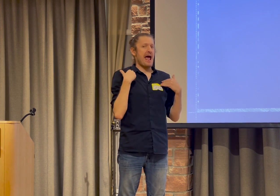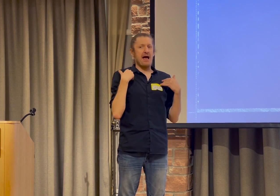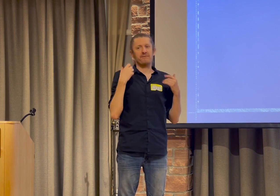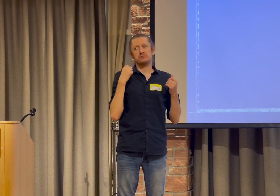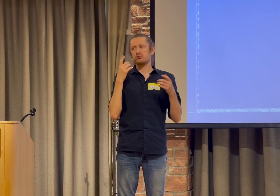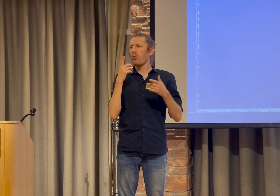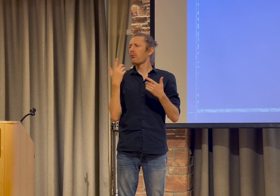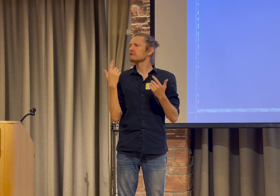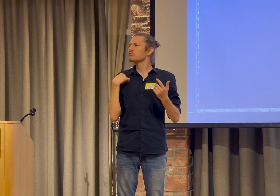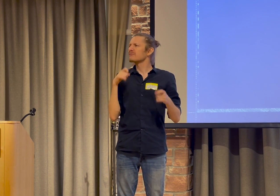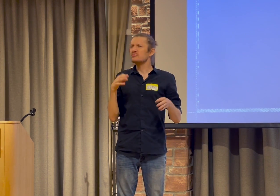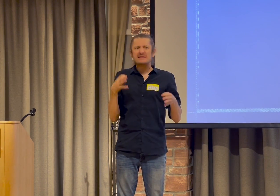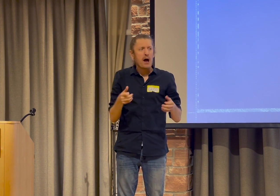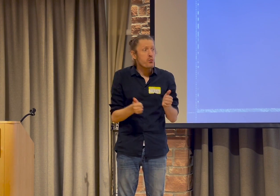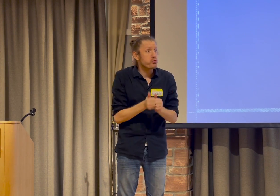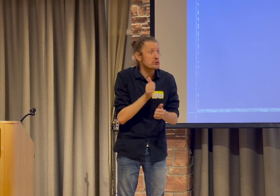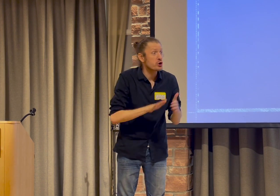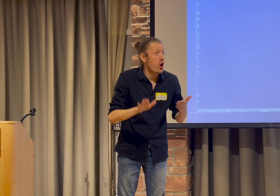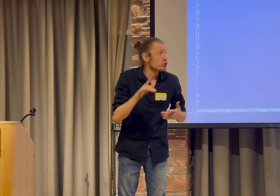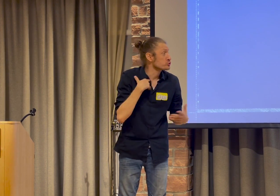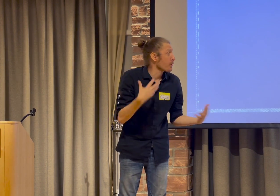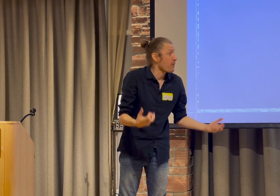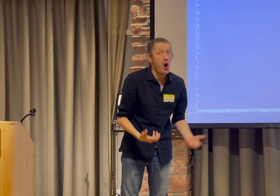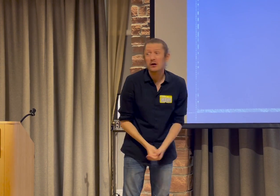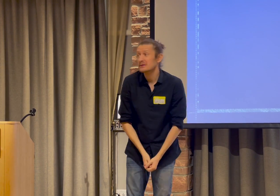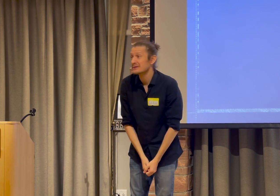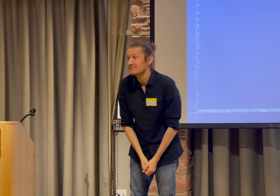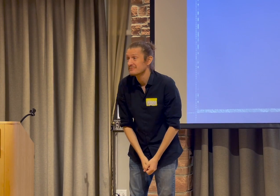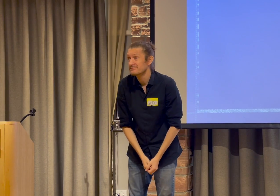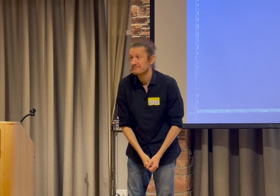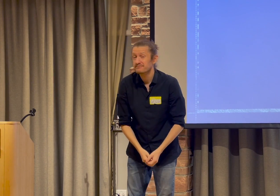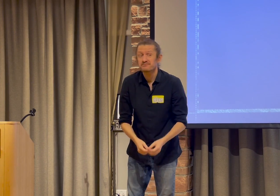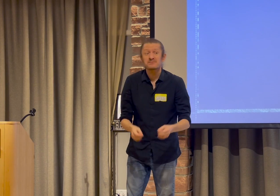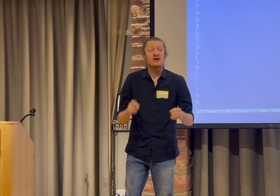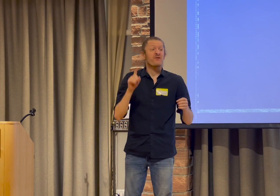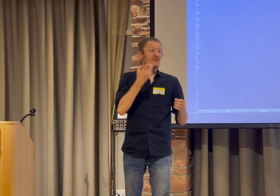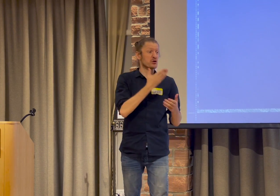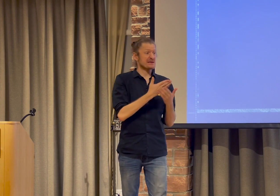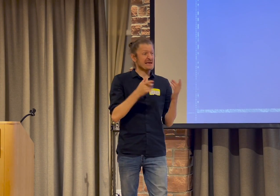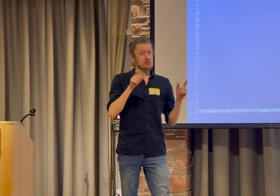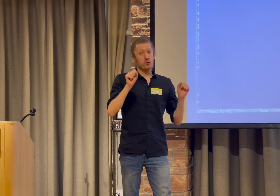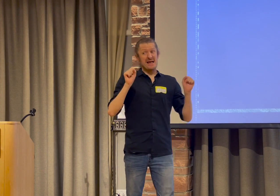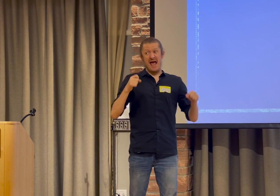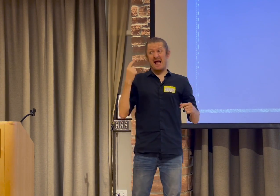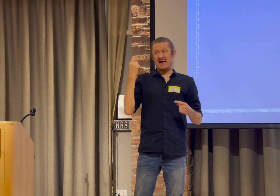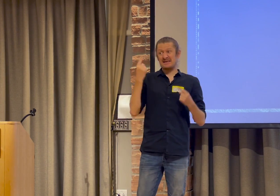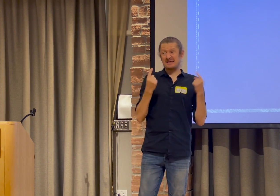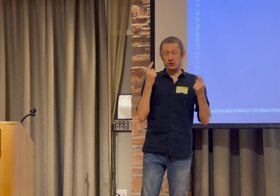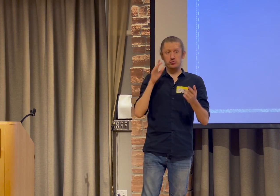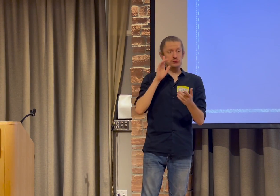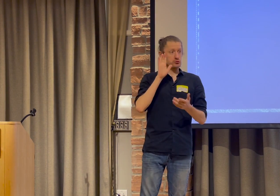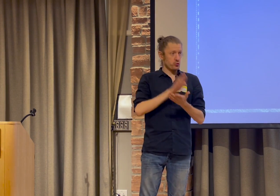So now we're going to move on to, you've decided to go to college, and now you've got to decide which college you want to go to.